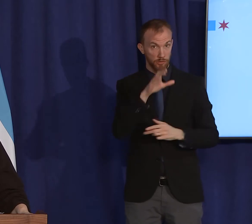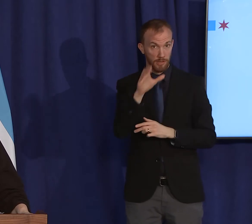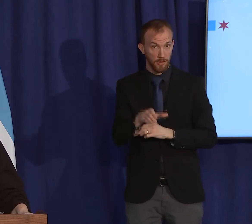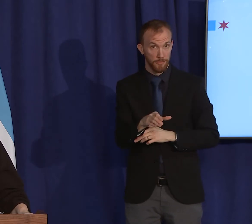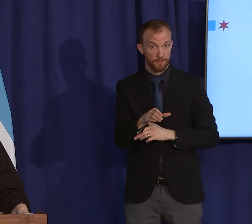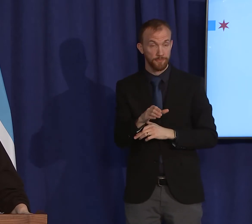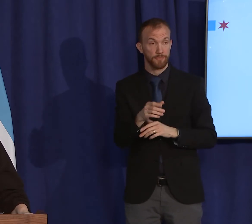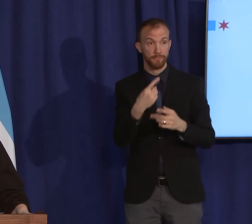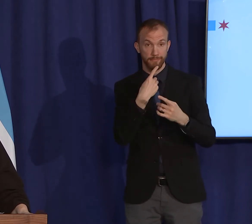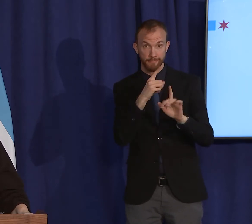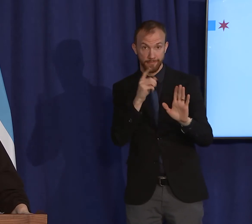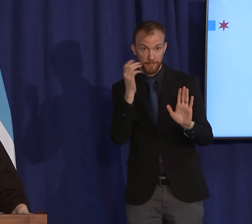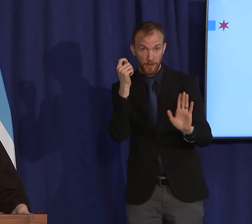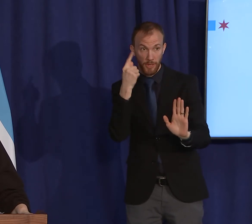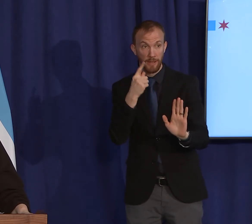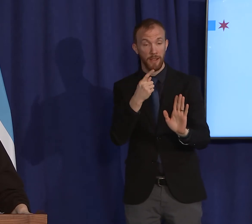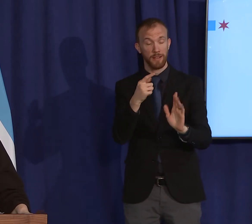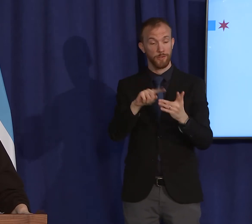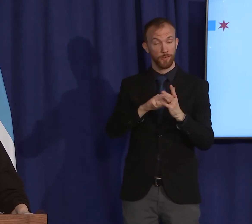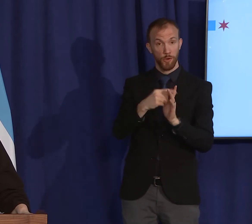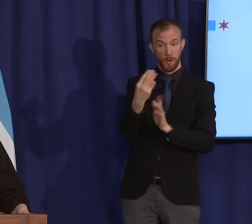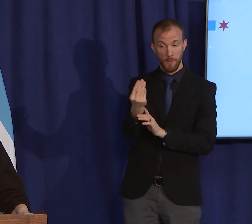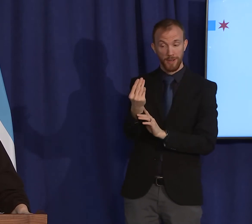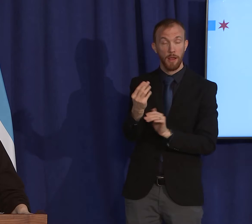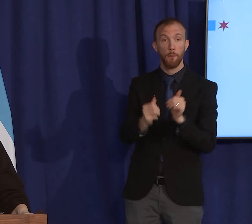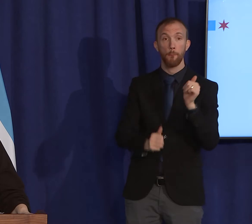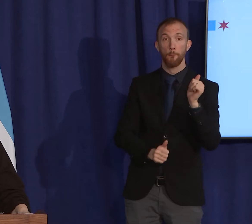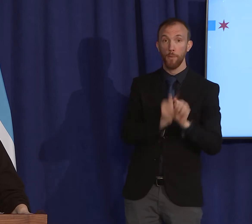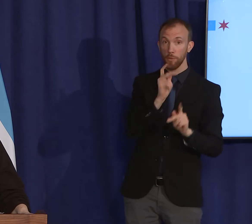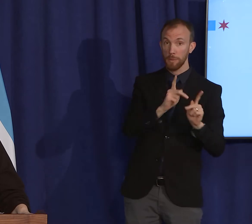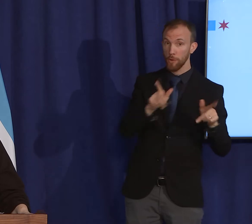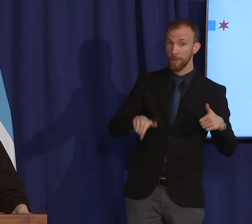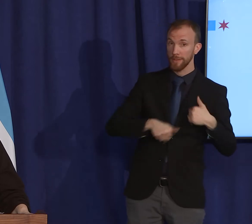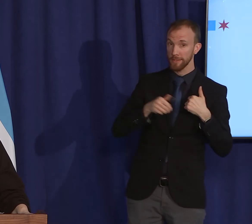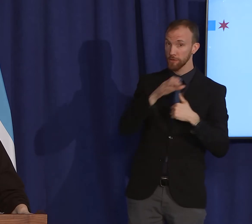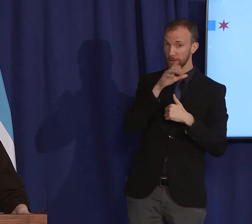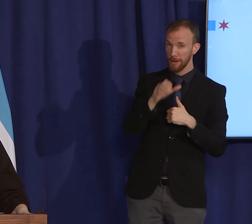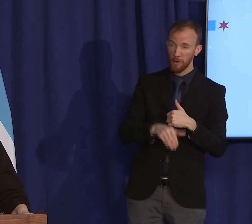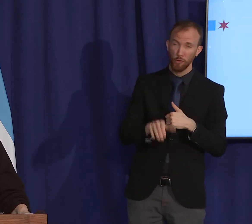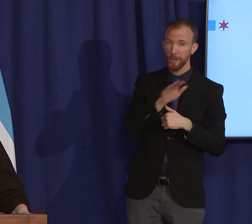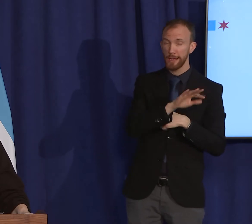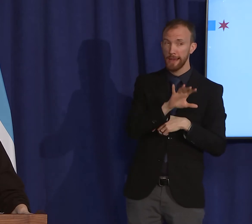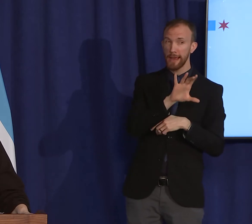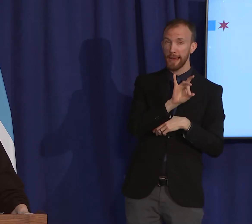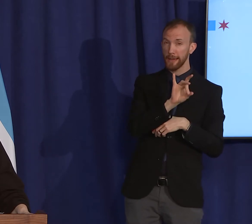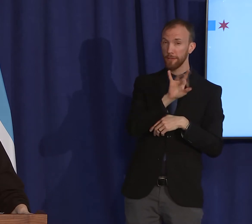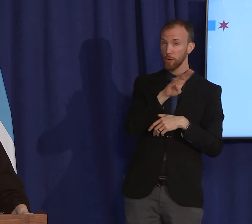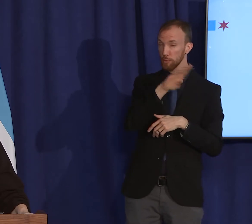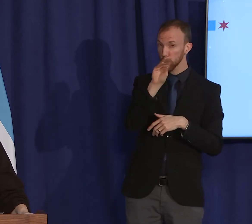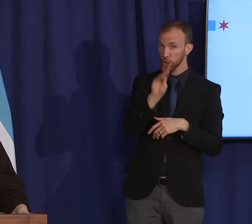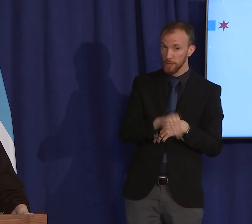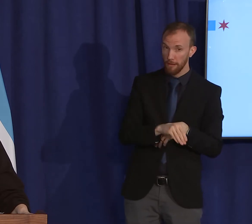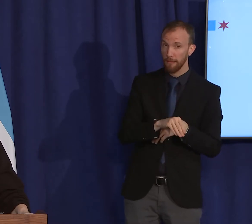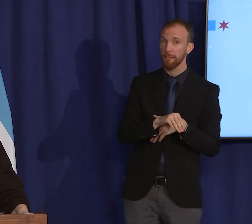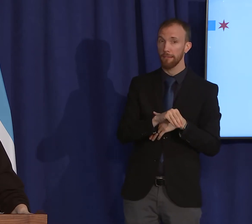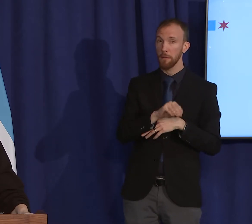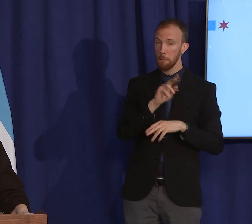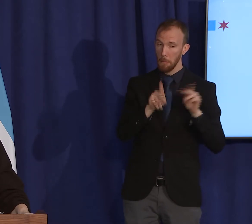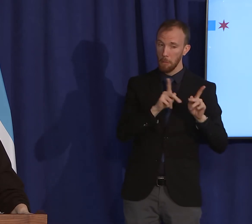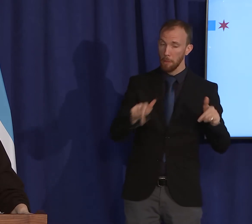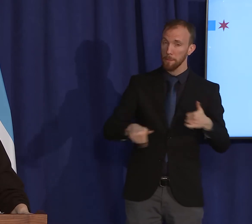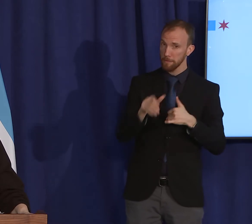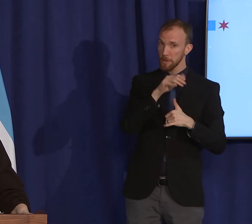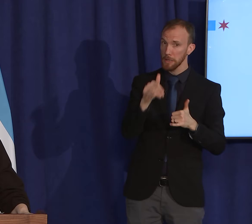Monday, most Chicagoans are eligible for a vaccine. We estimate around 84% of adult Chicagoans are eligible for a